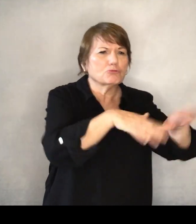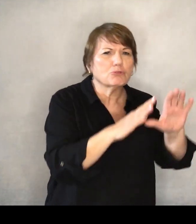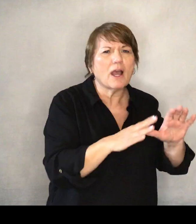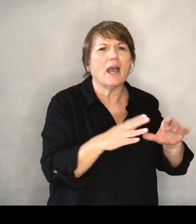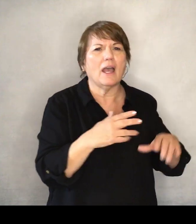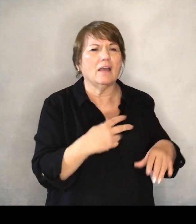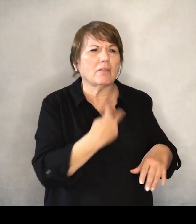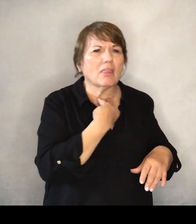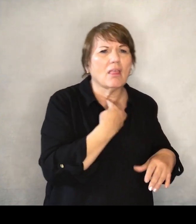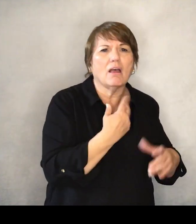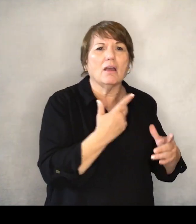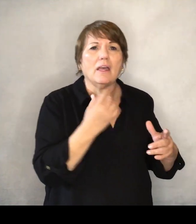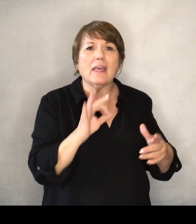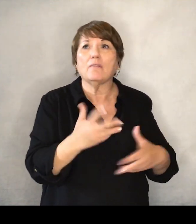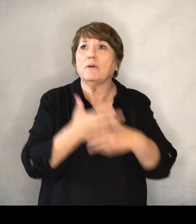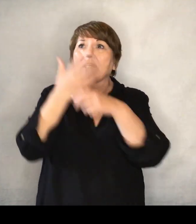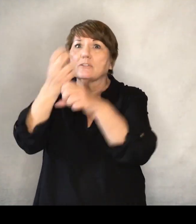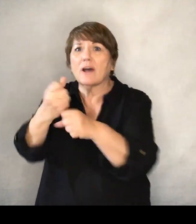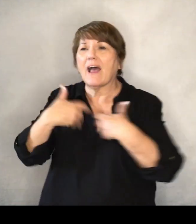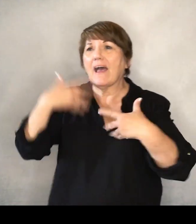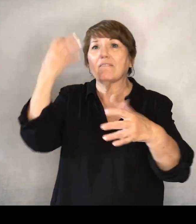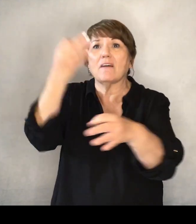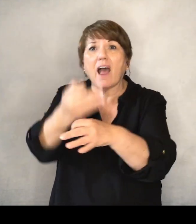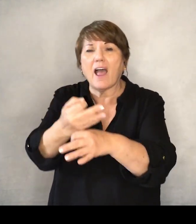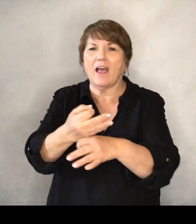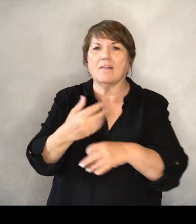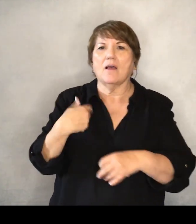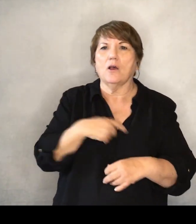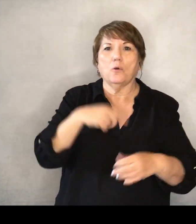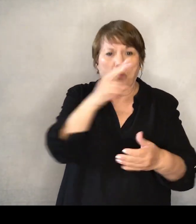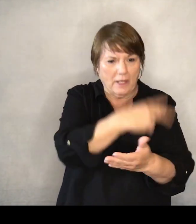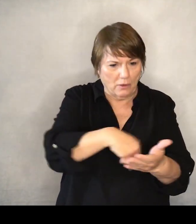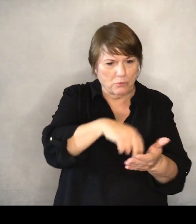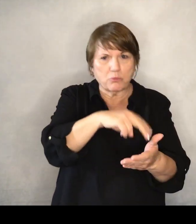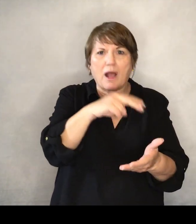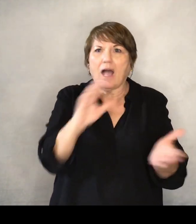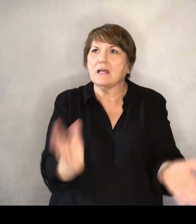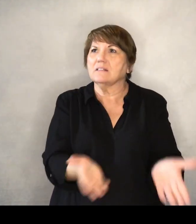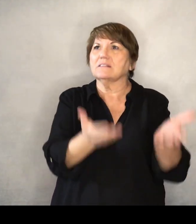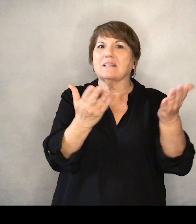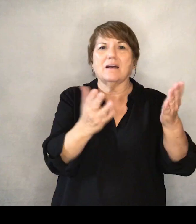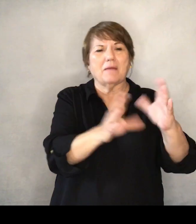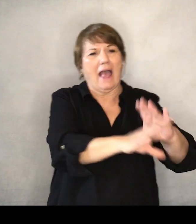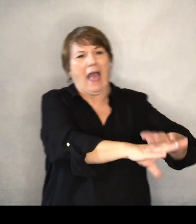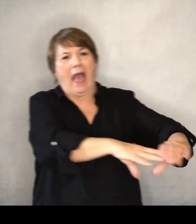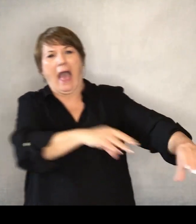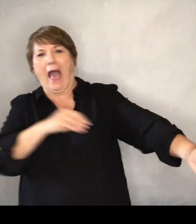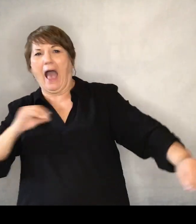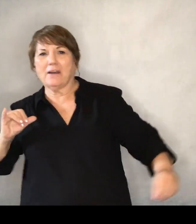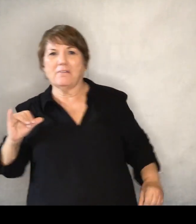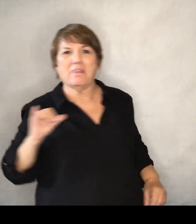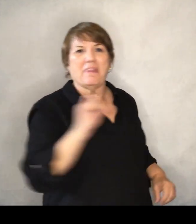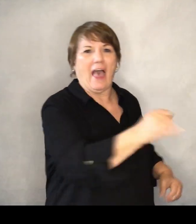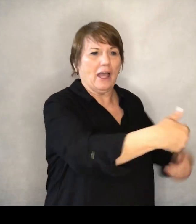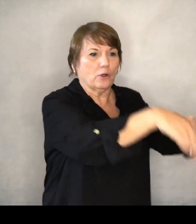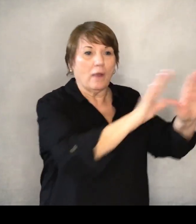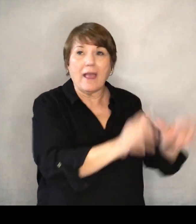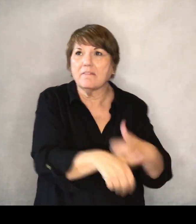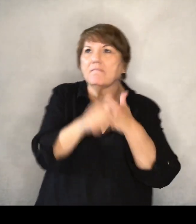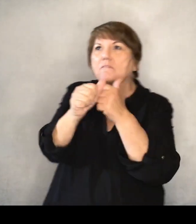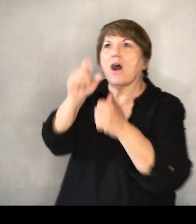we trust, and if we have faith, and if we rise up and get out of that grave and follow